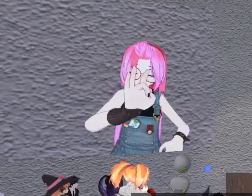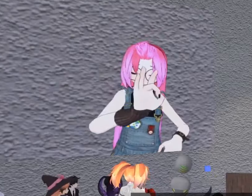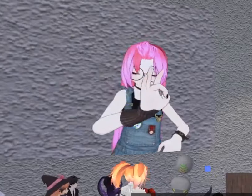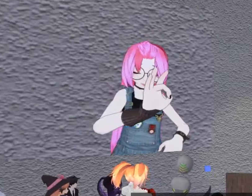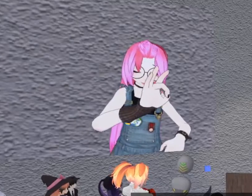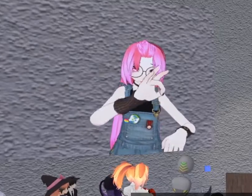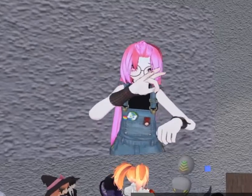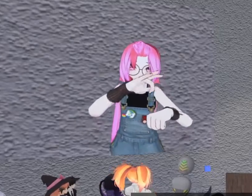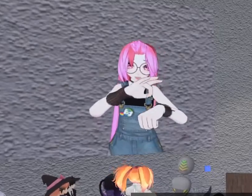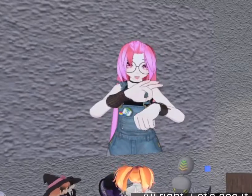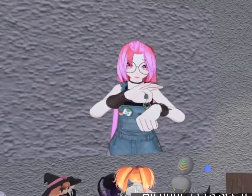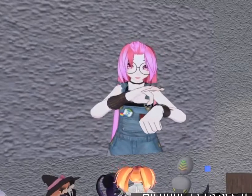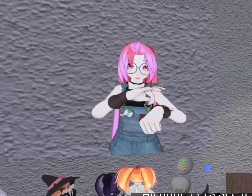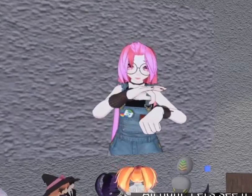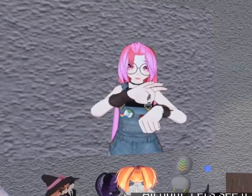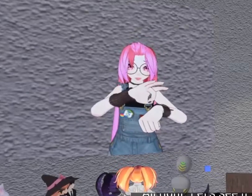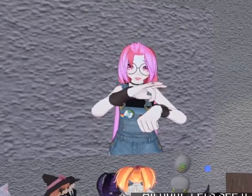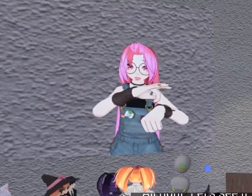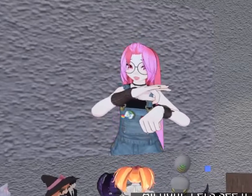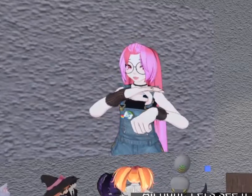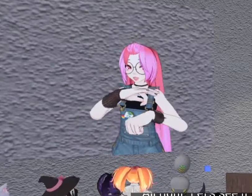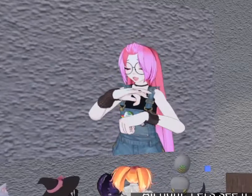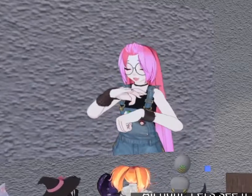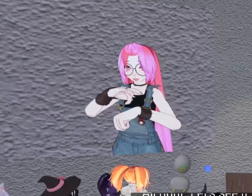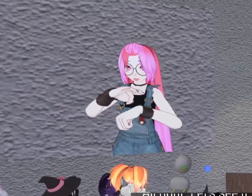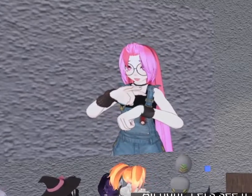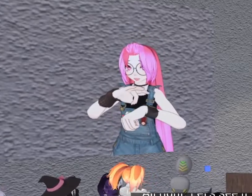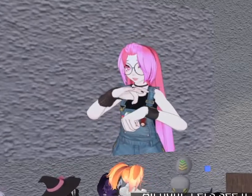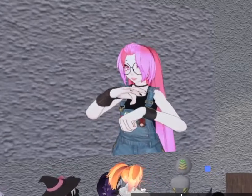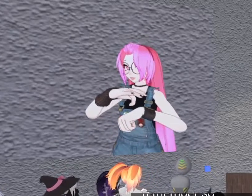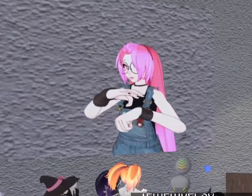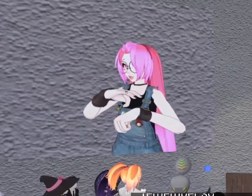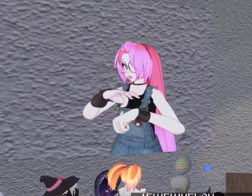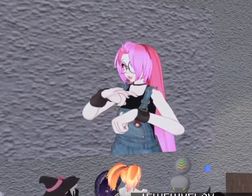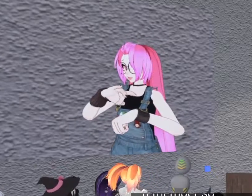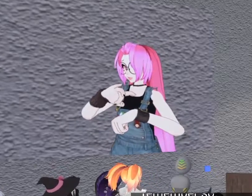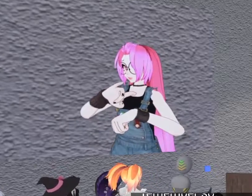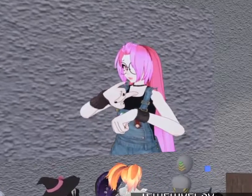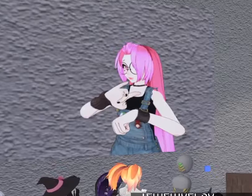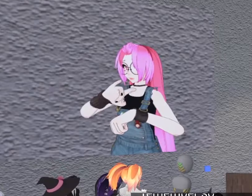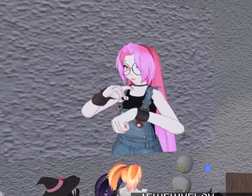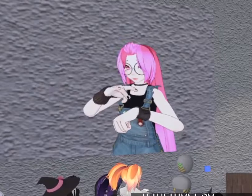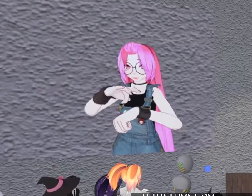connected and kind of going back and forth on a fist.